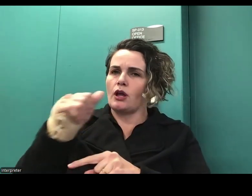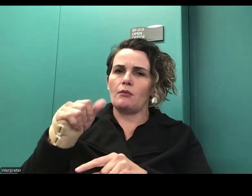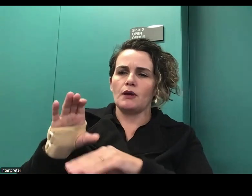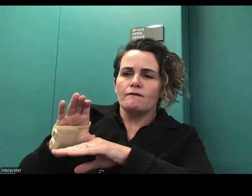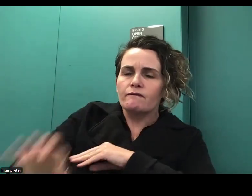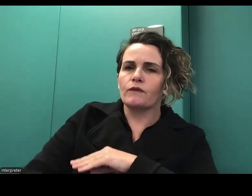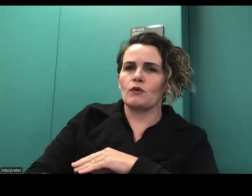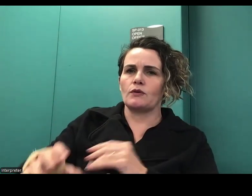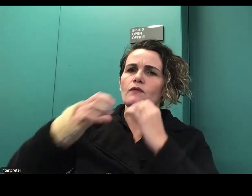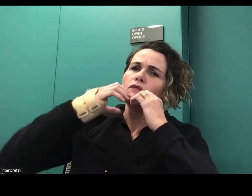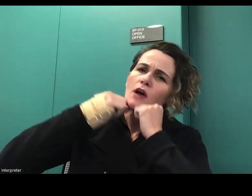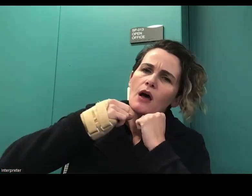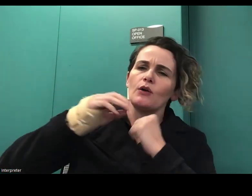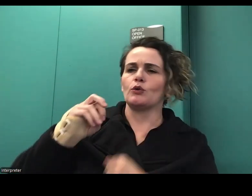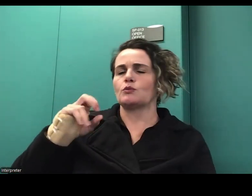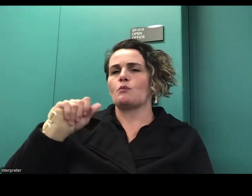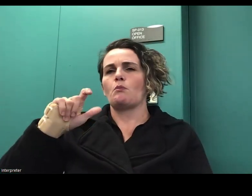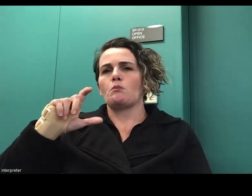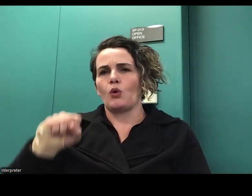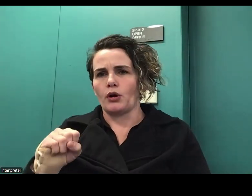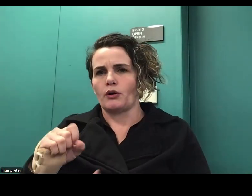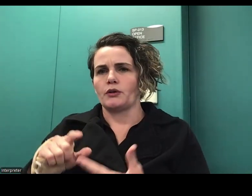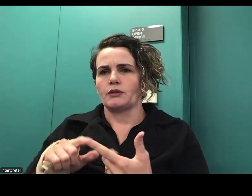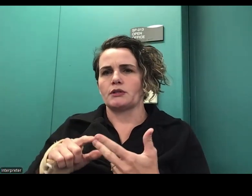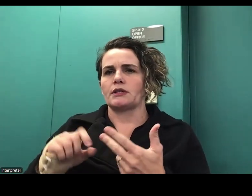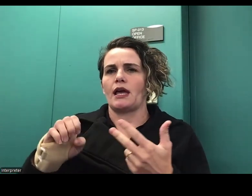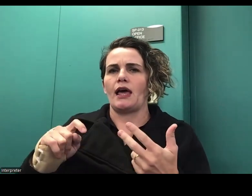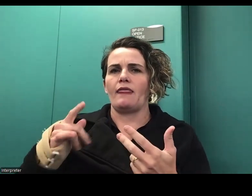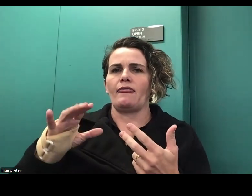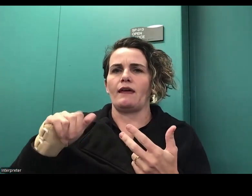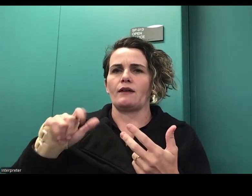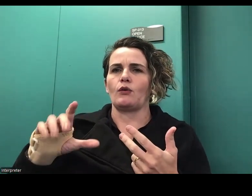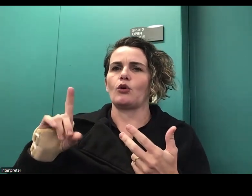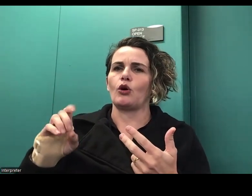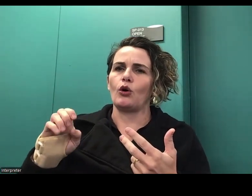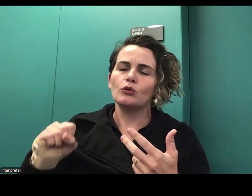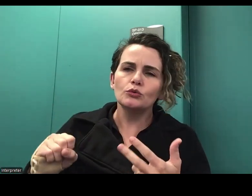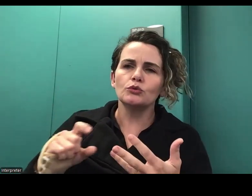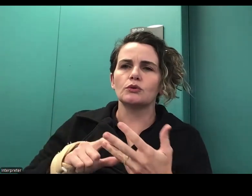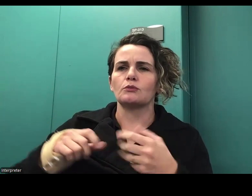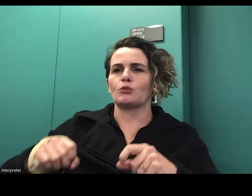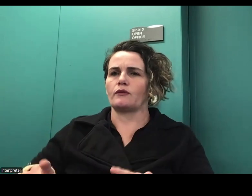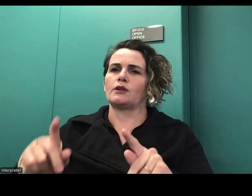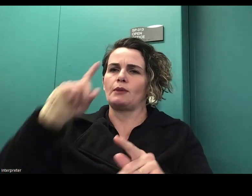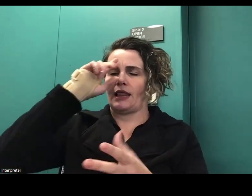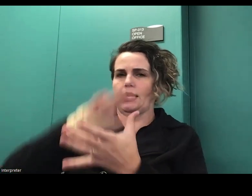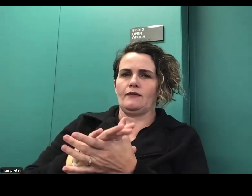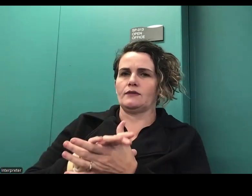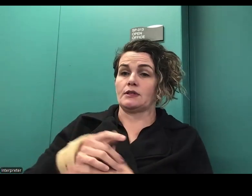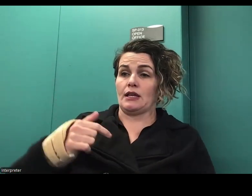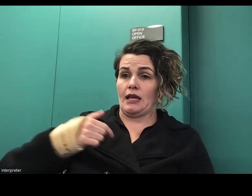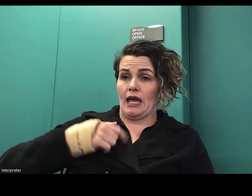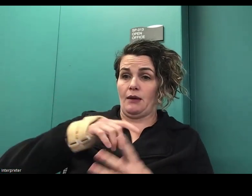I actually appreciate this. As a queer person, you don't need to lump me into what every other queer person believes. I'm not going to